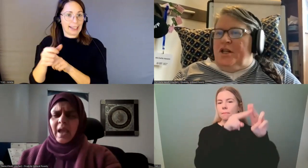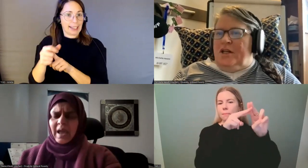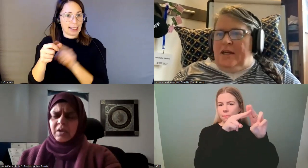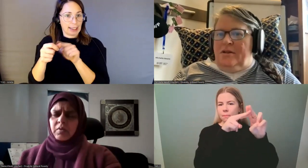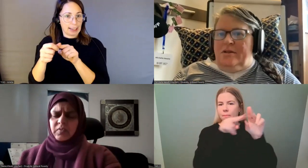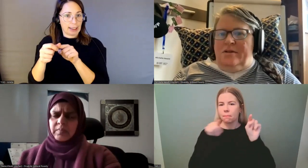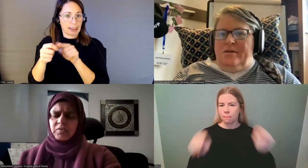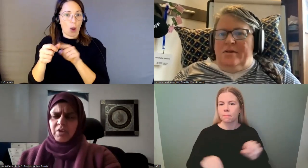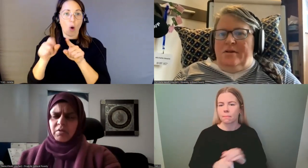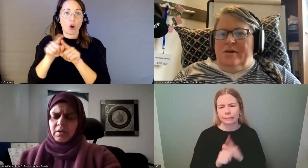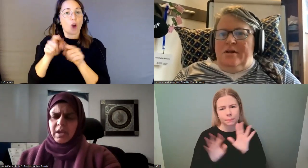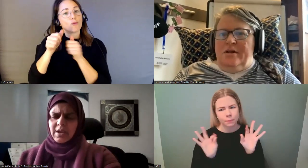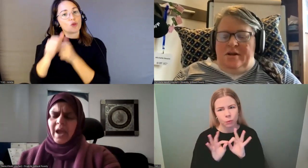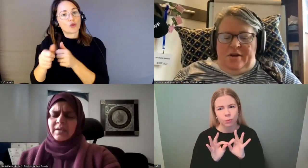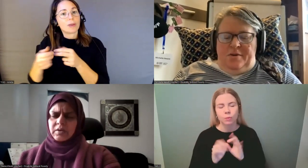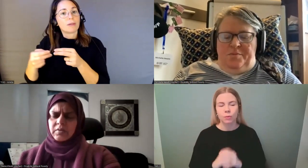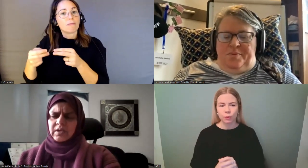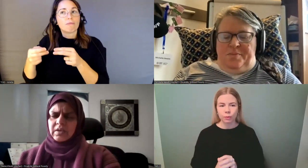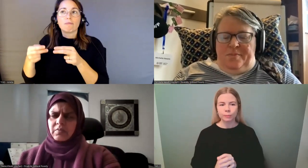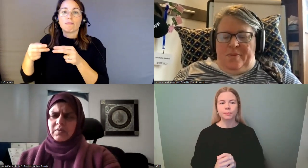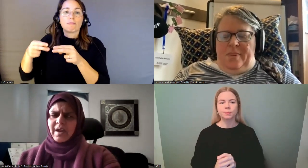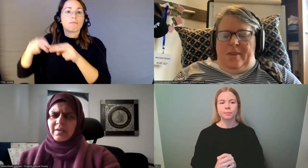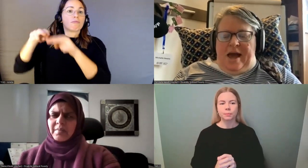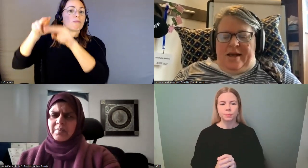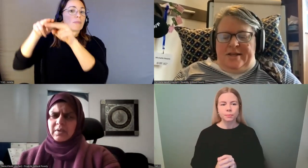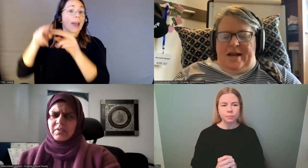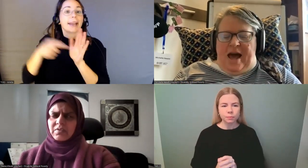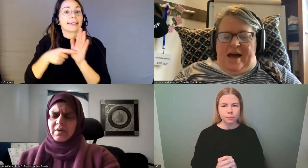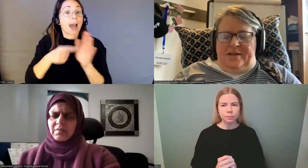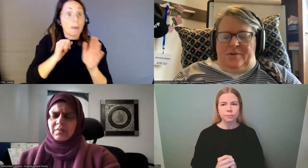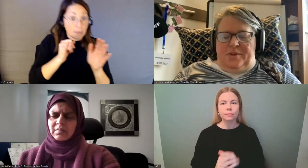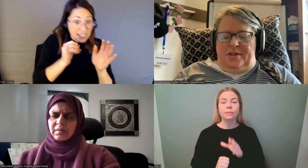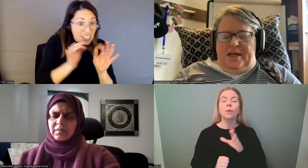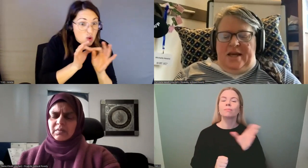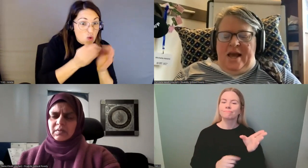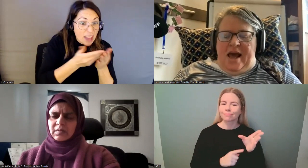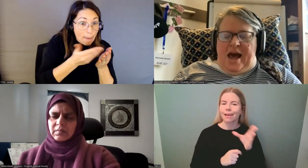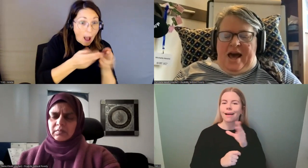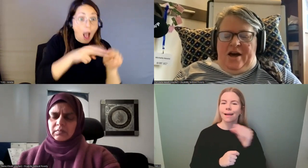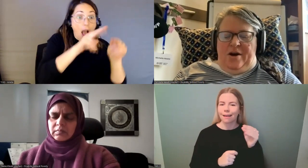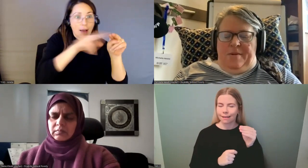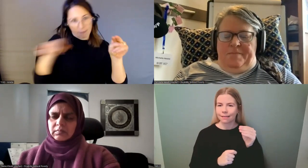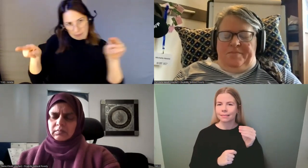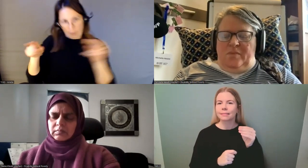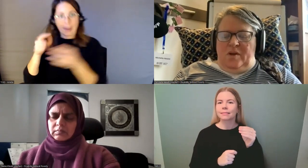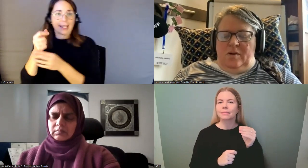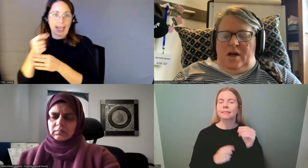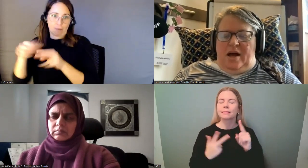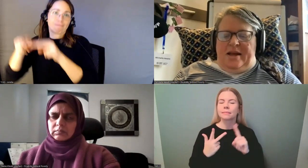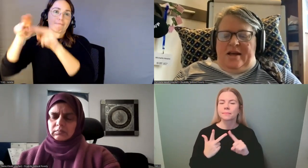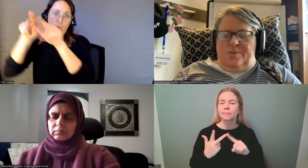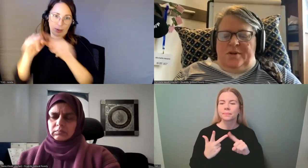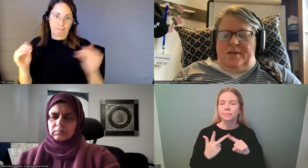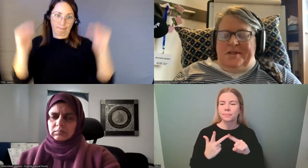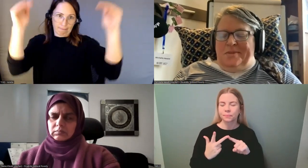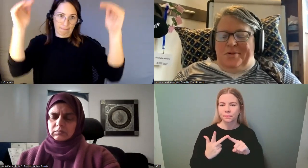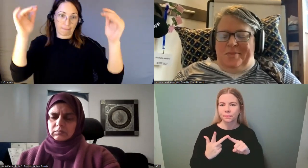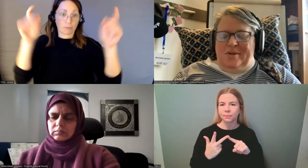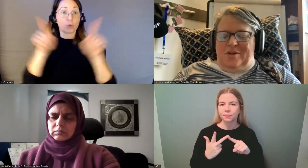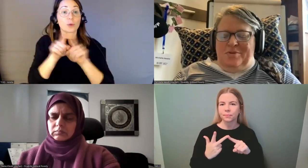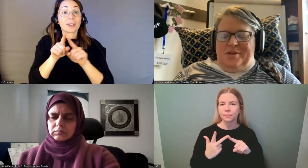and adequacy, Michelle, and adequacy was added. Yes, and adequacy. I guess